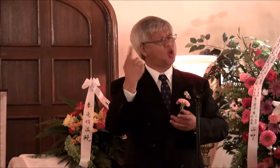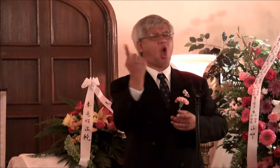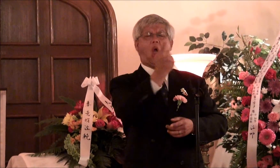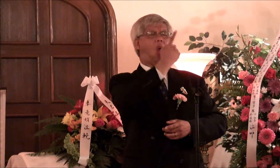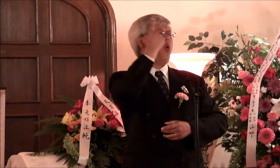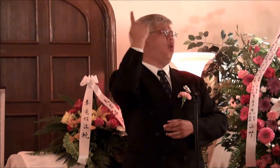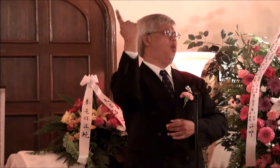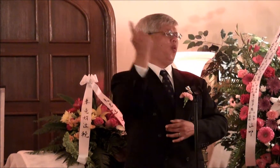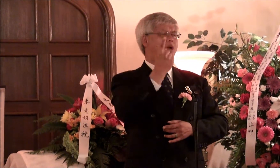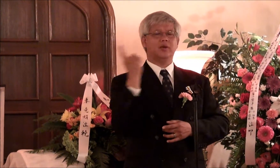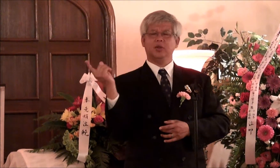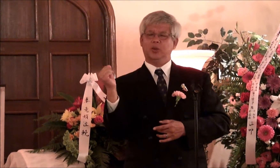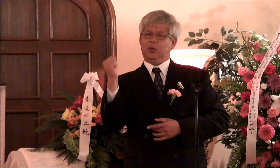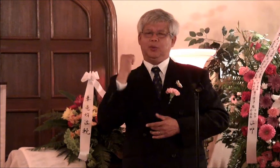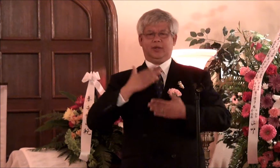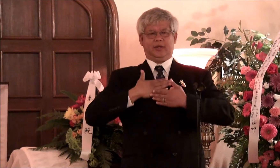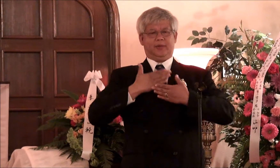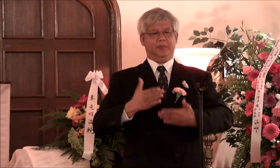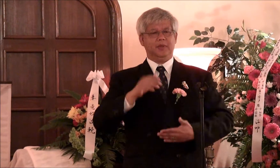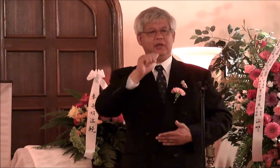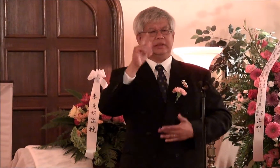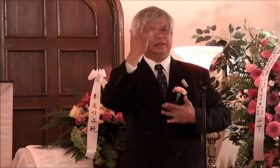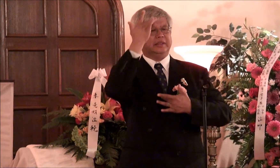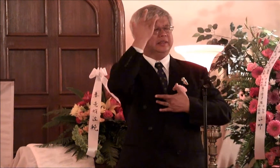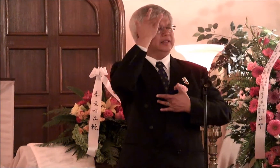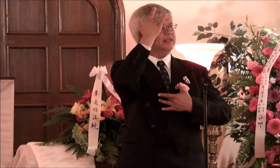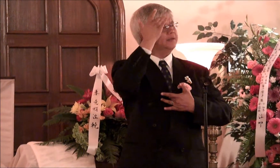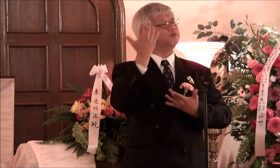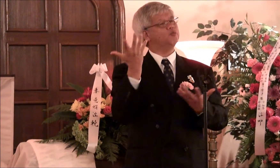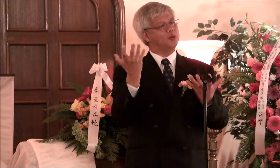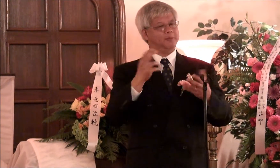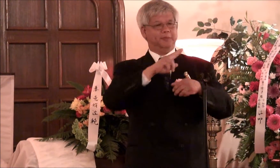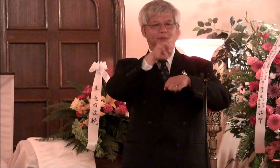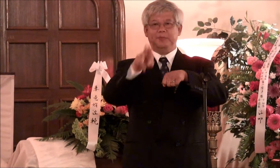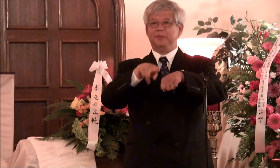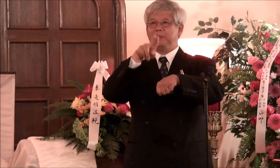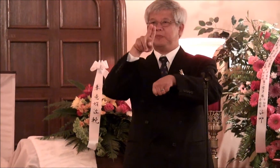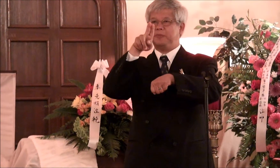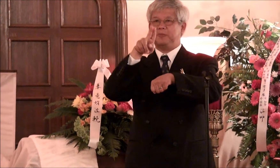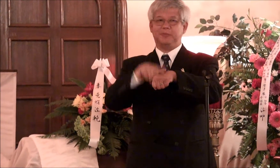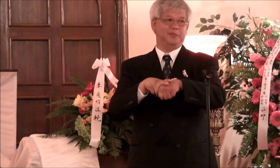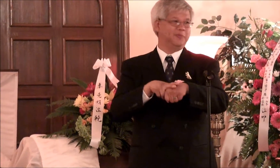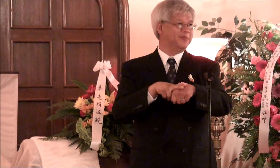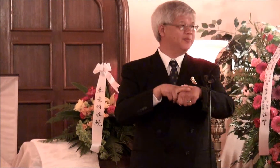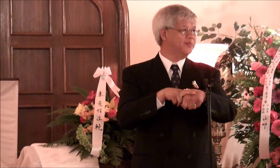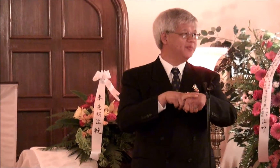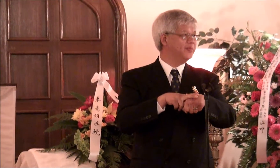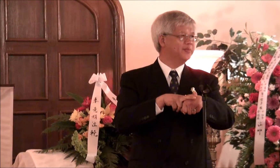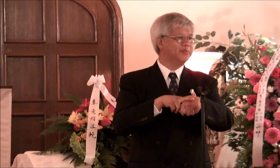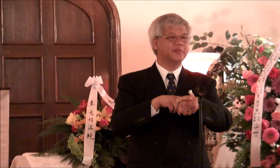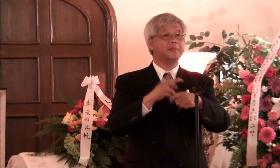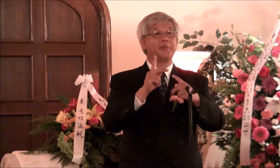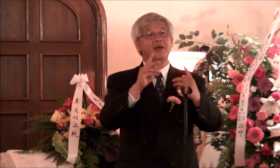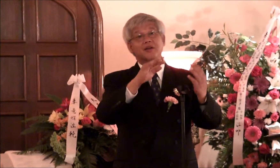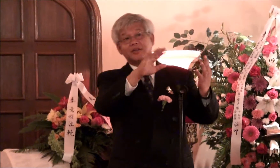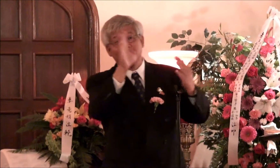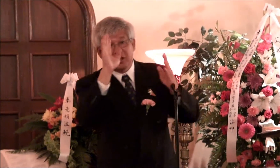with Alzheimer's in 2005, but he refused to give in to his sickness. He wanted to live a normal